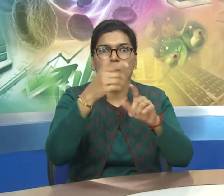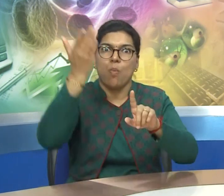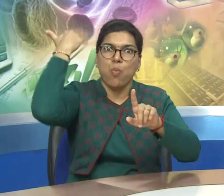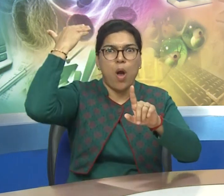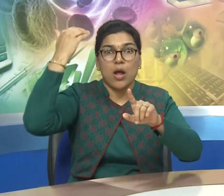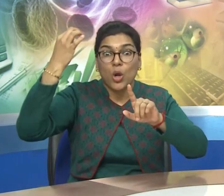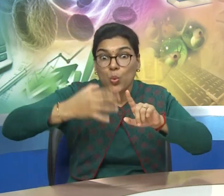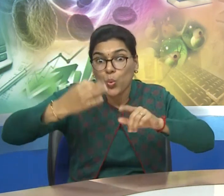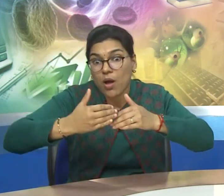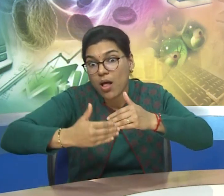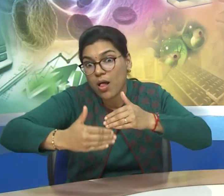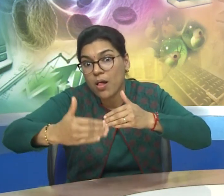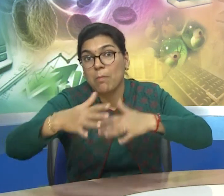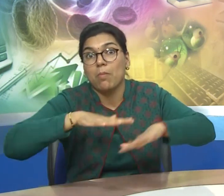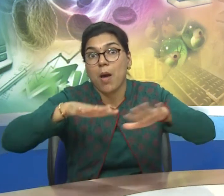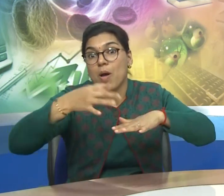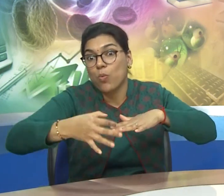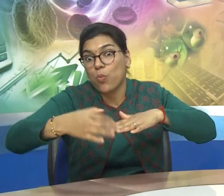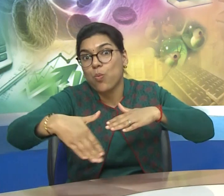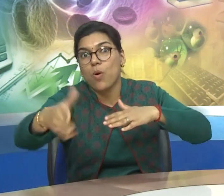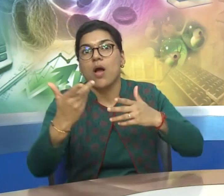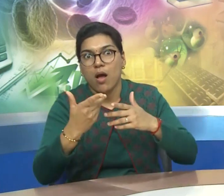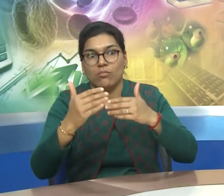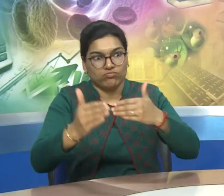as main classes.